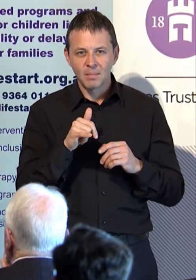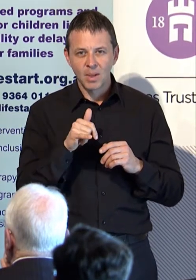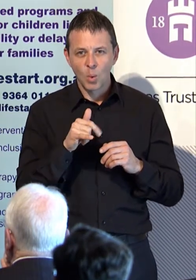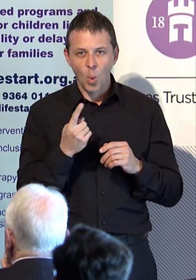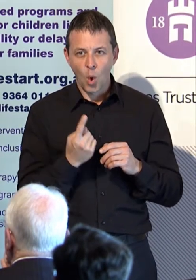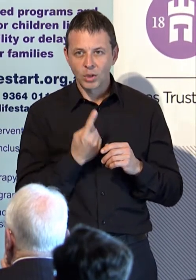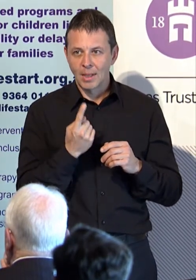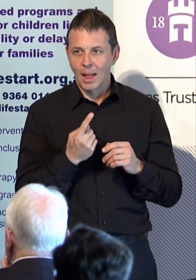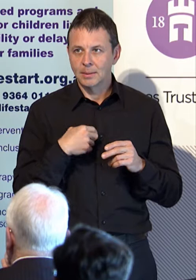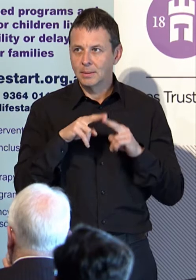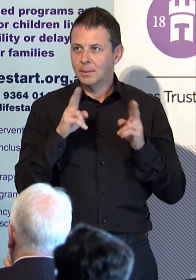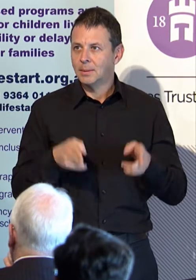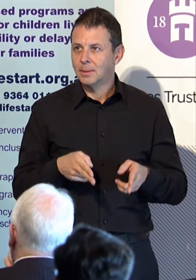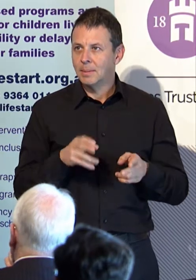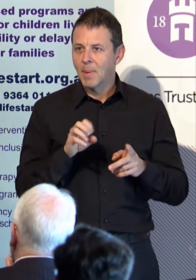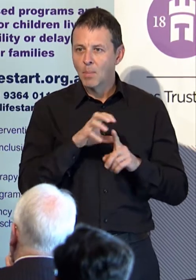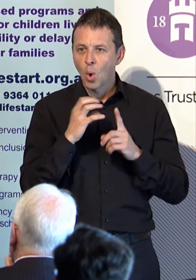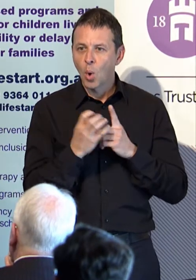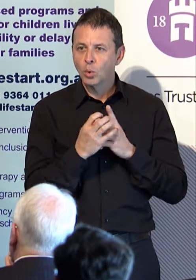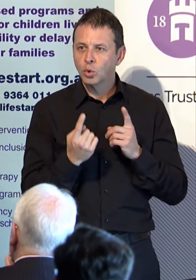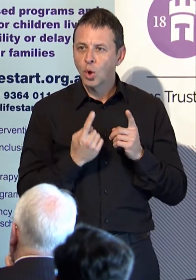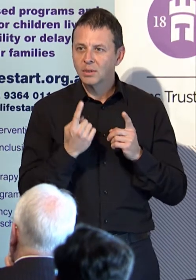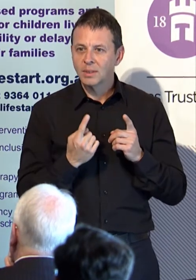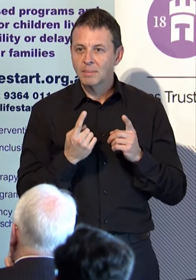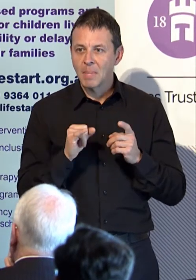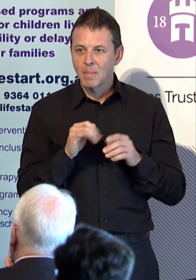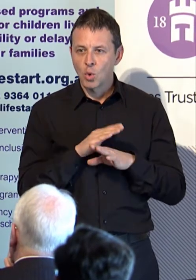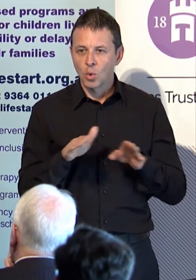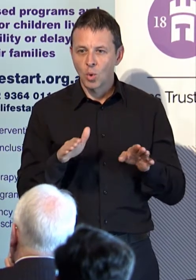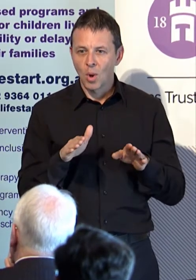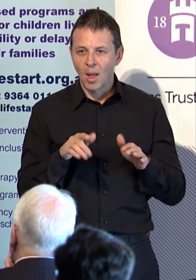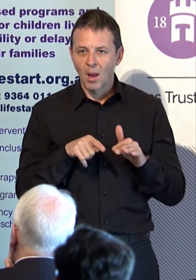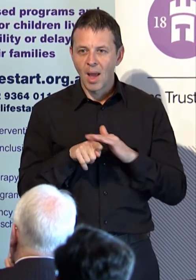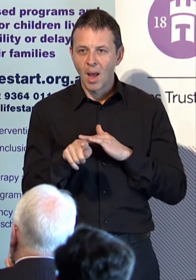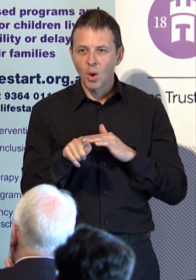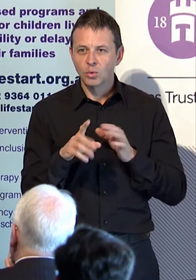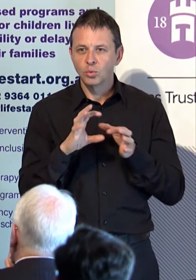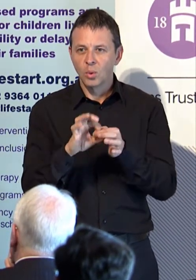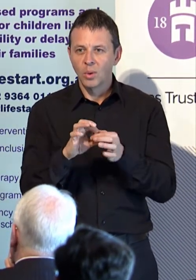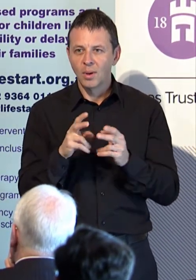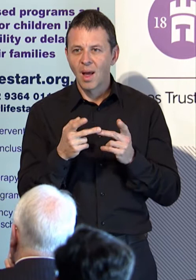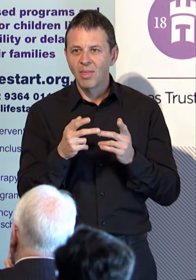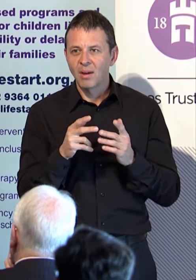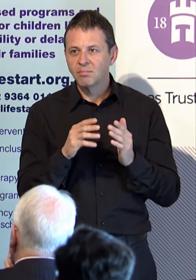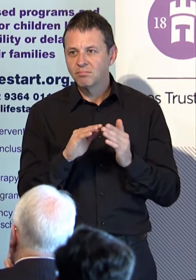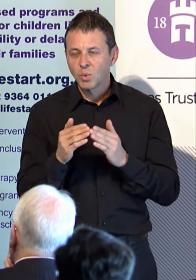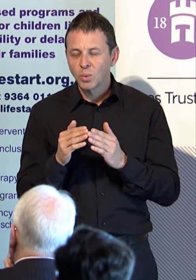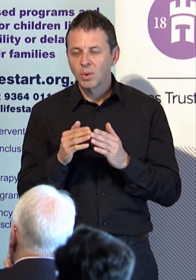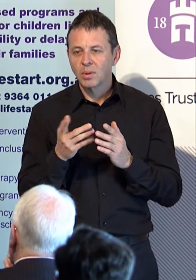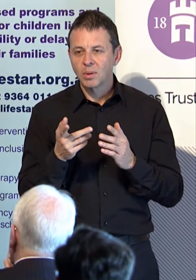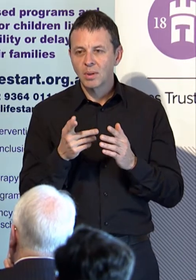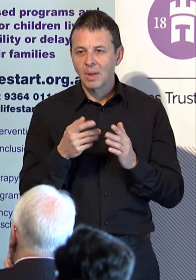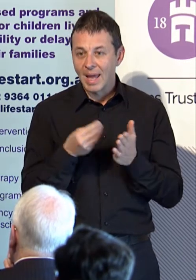own home. It could be cultural isolation because they were not able to go out and join with other groups. Economic isolation. Minister